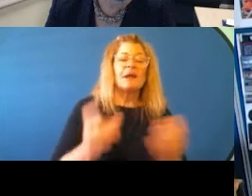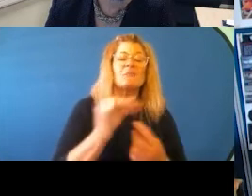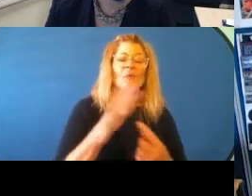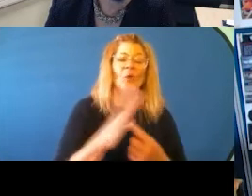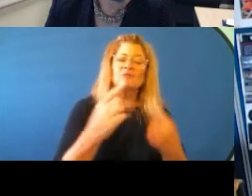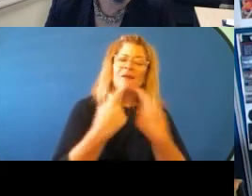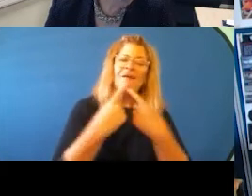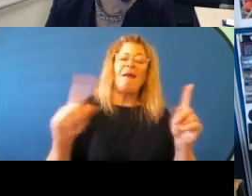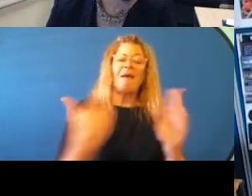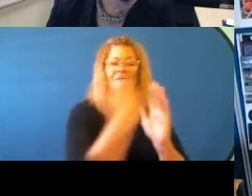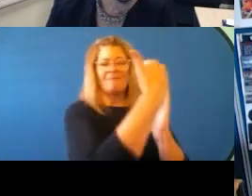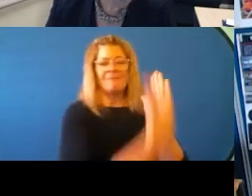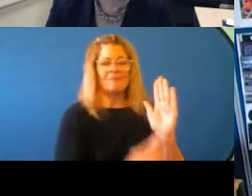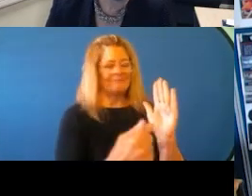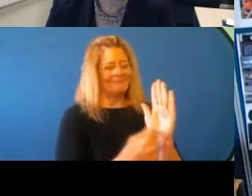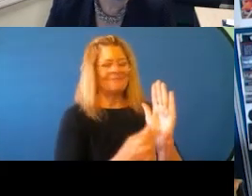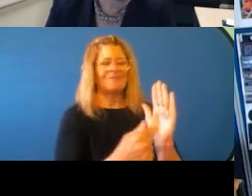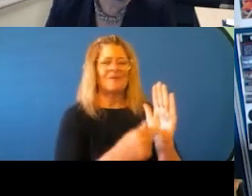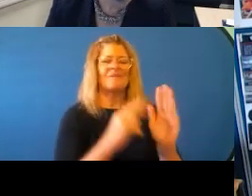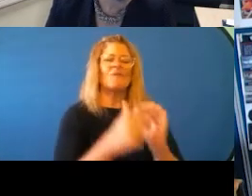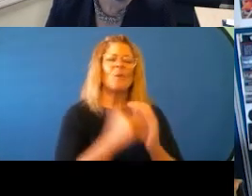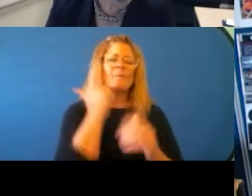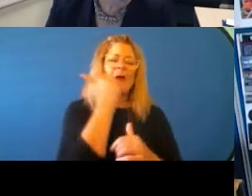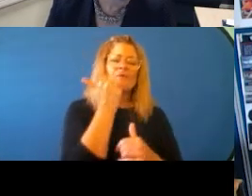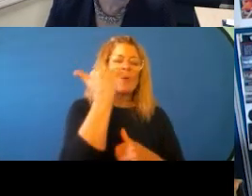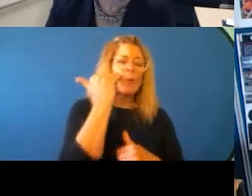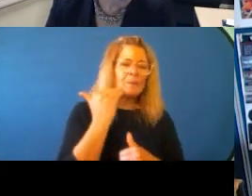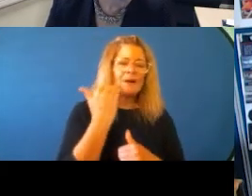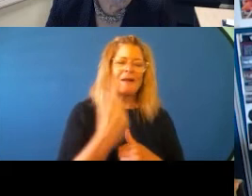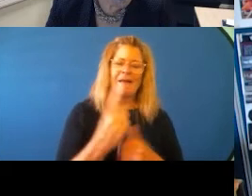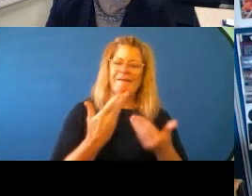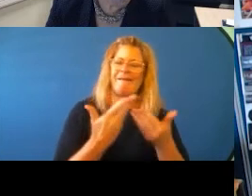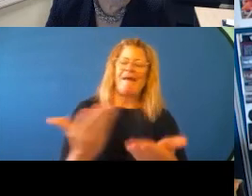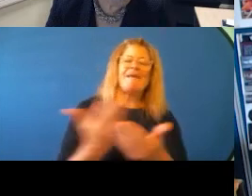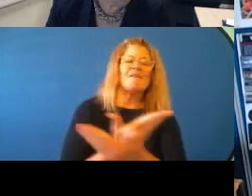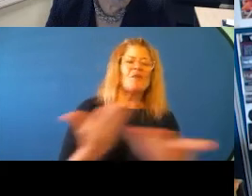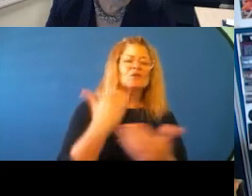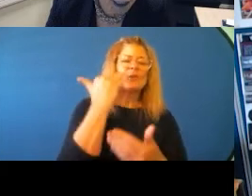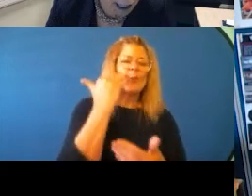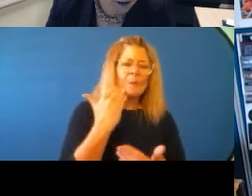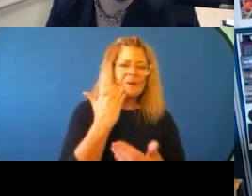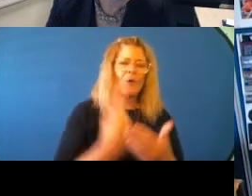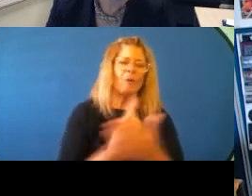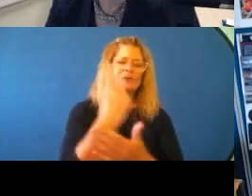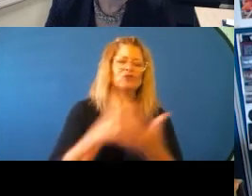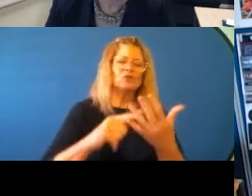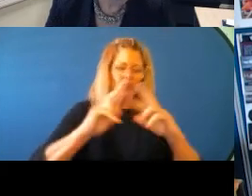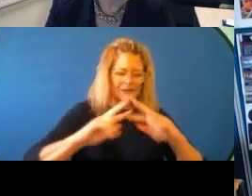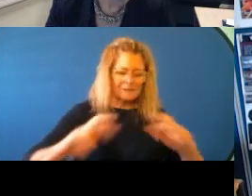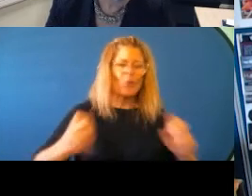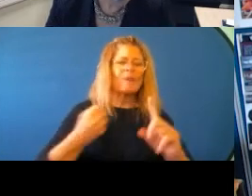give both Māori women and the Crown the opportunity to explore the extent of impact